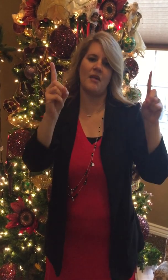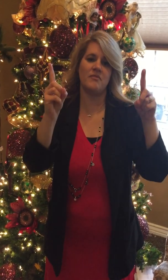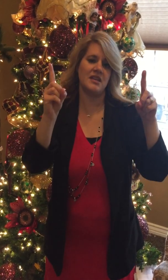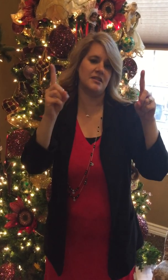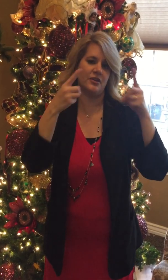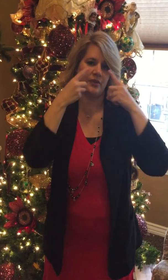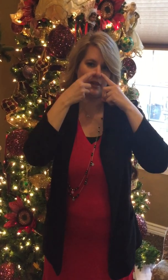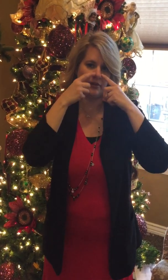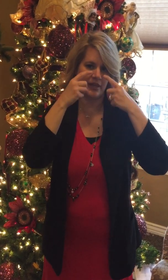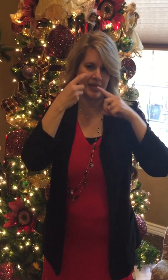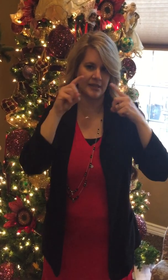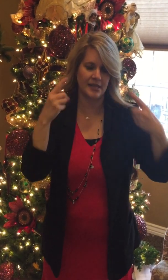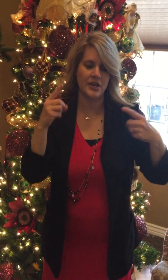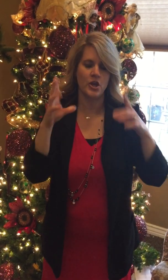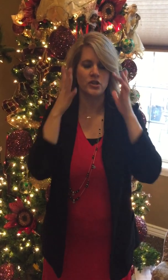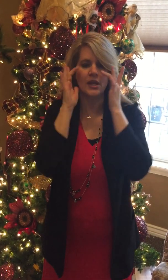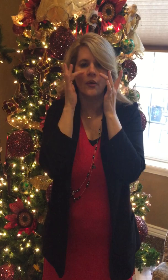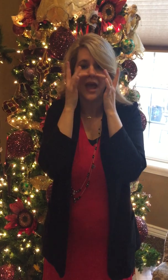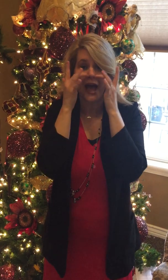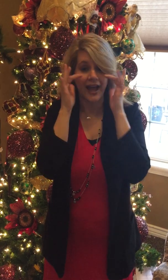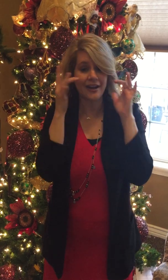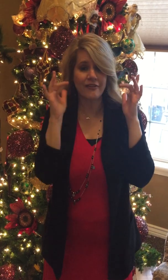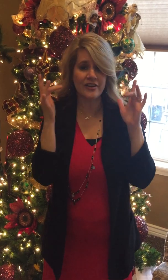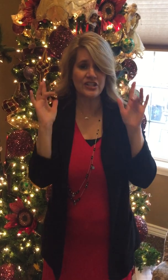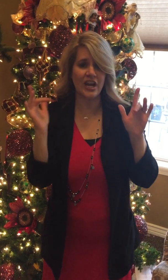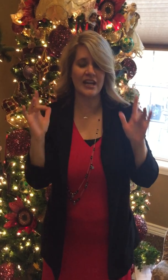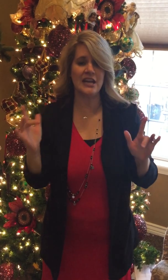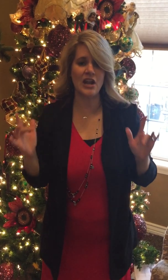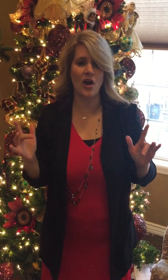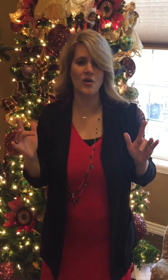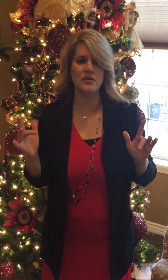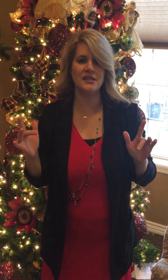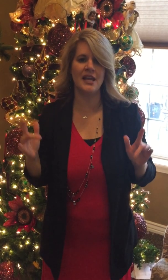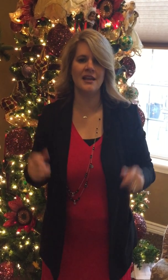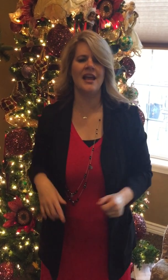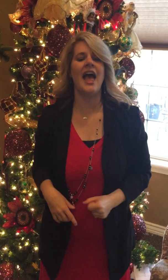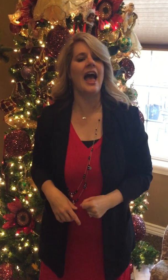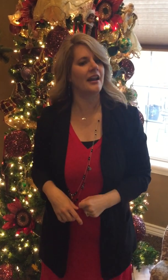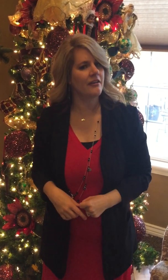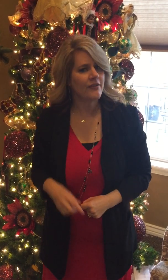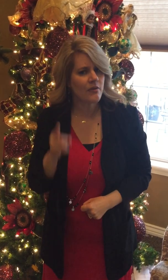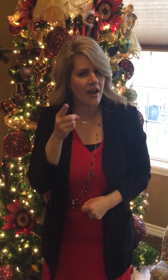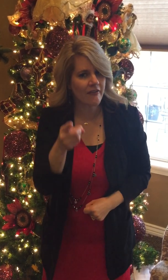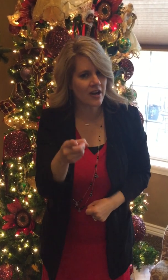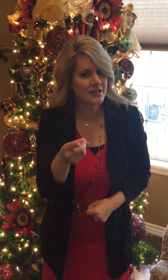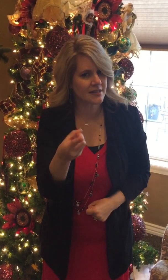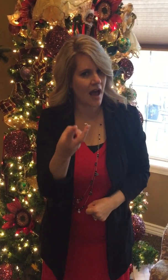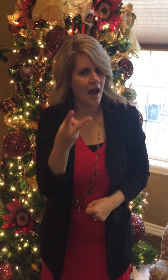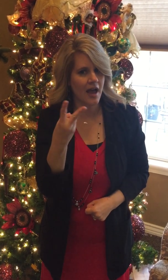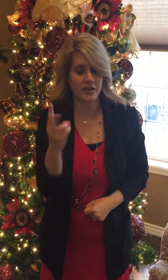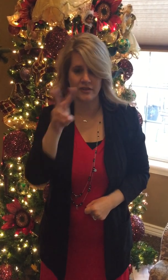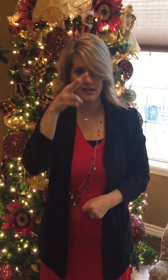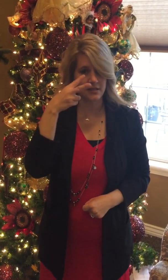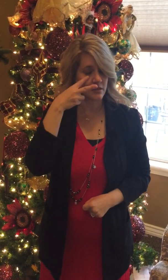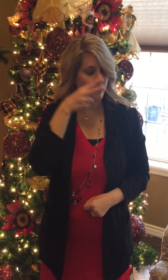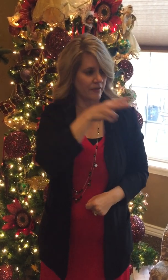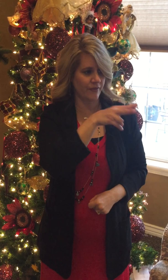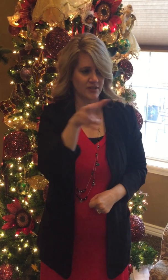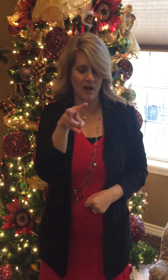might be easier with little kids. So, had a very shiny nose. And if you ever saw it, this is the word for saw